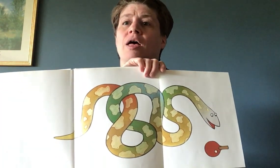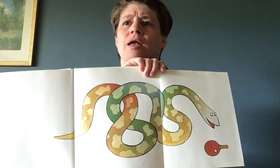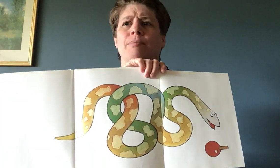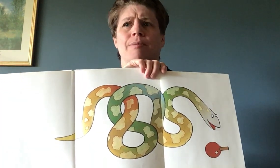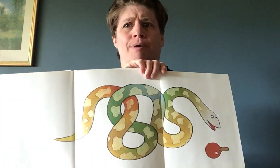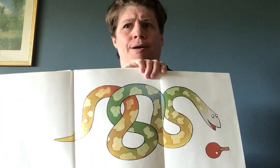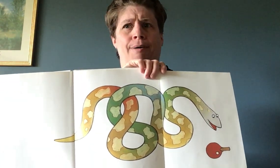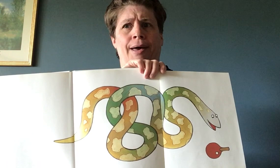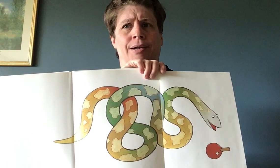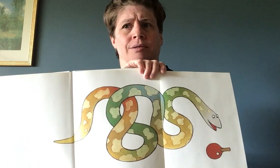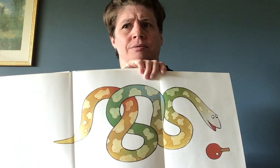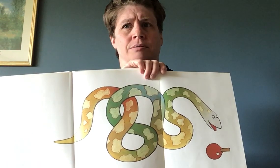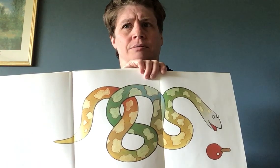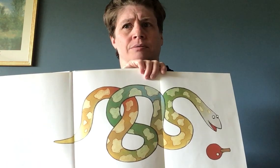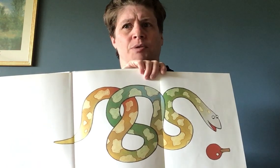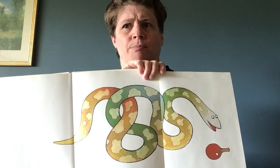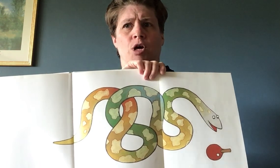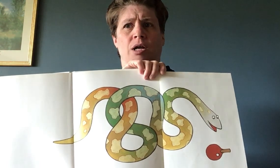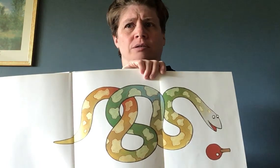And a ping pong paddle with a ball.